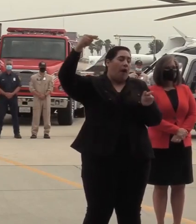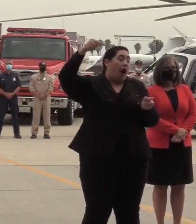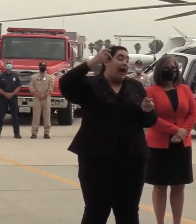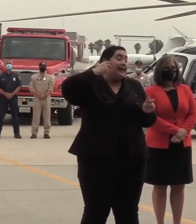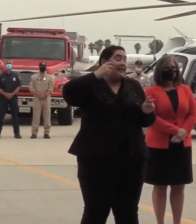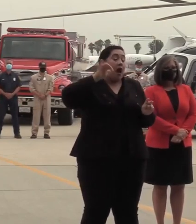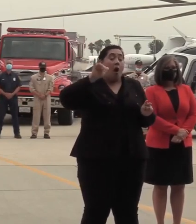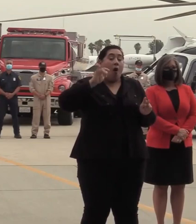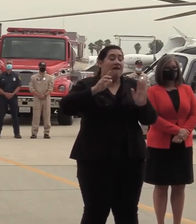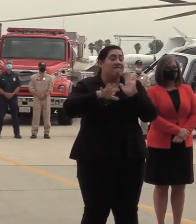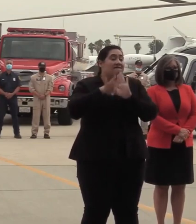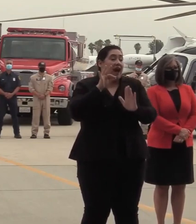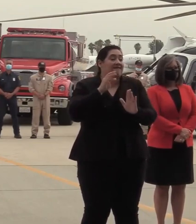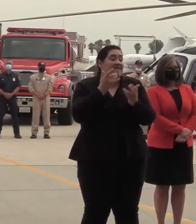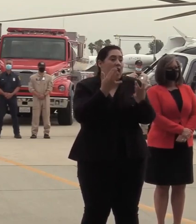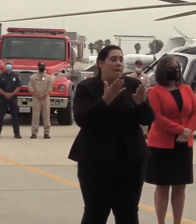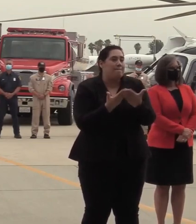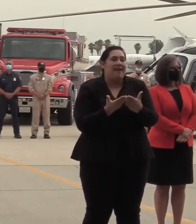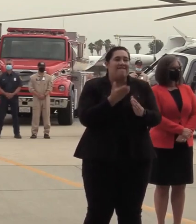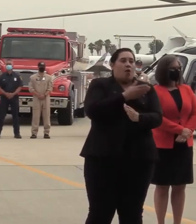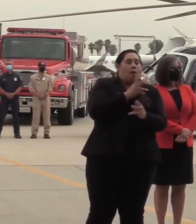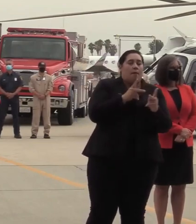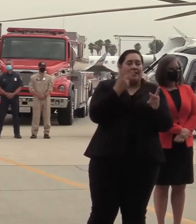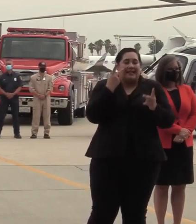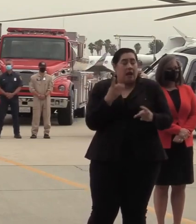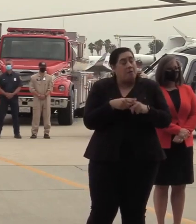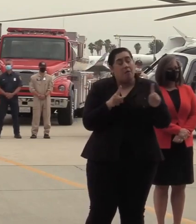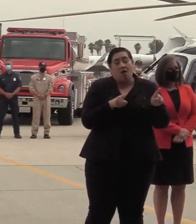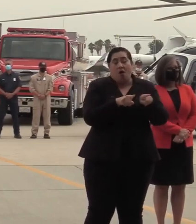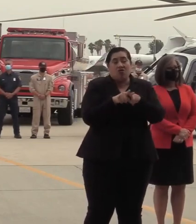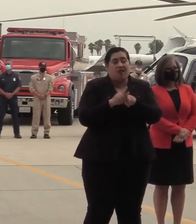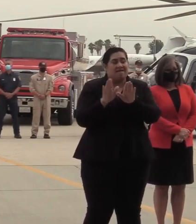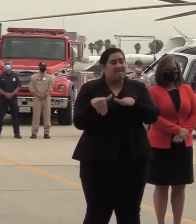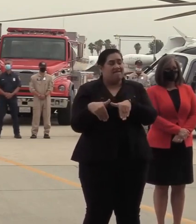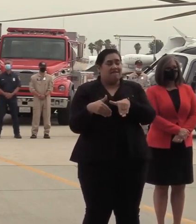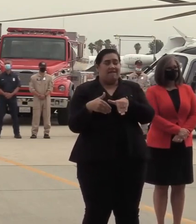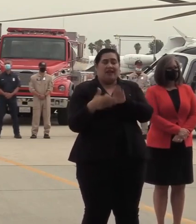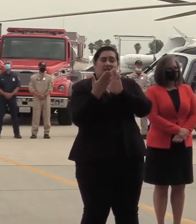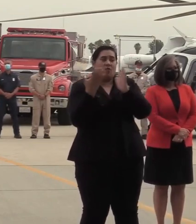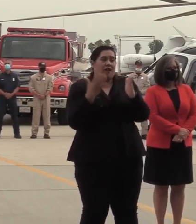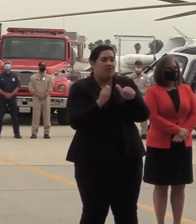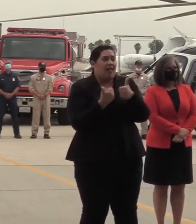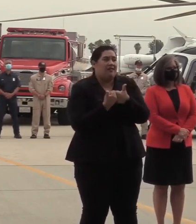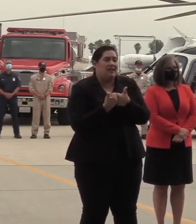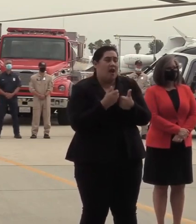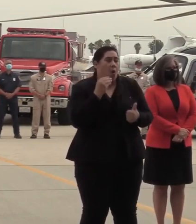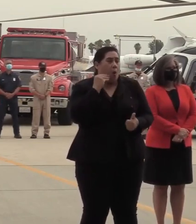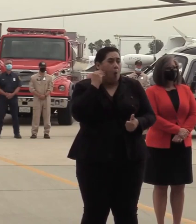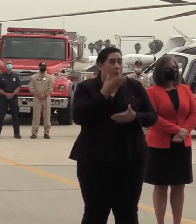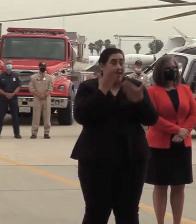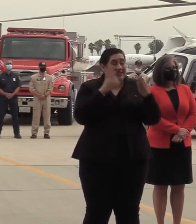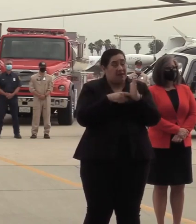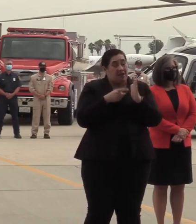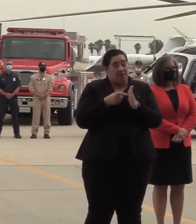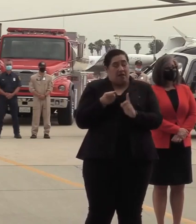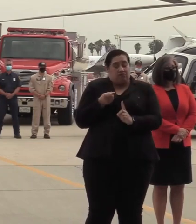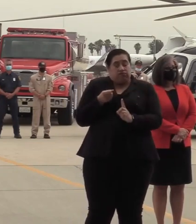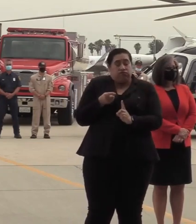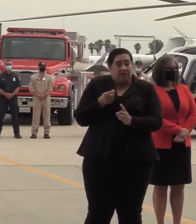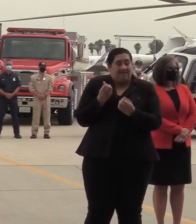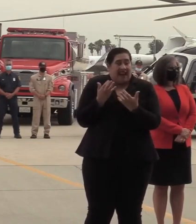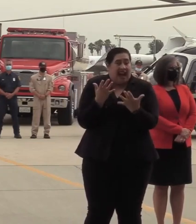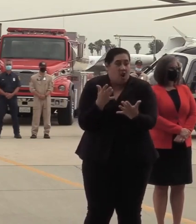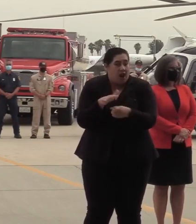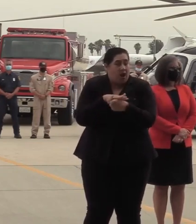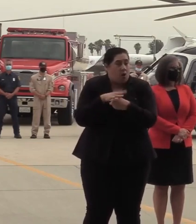are there. But you know, we also face challenges. Our homelessness crisis is something that fuels a lot of the fires that we see in areas where